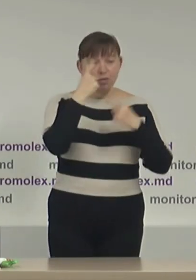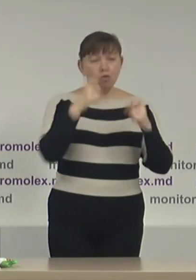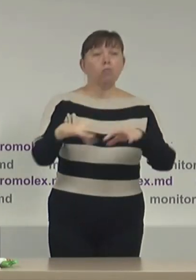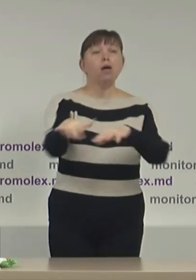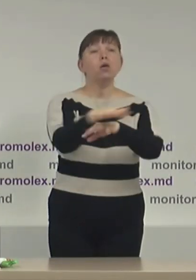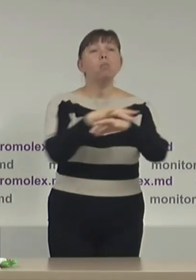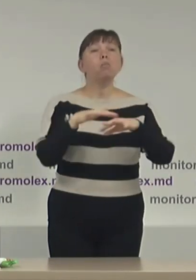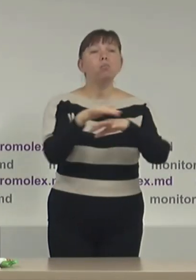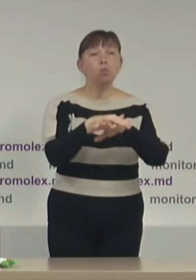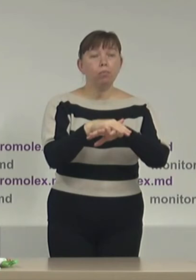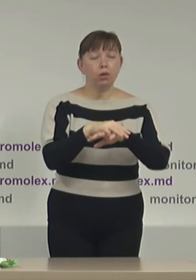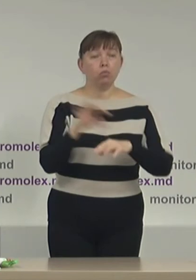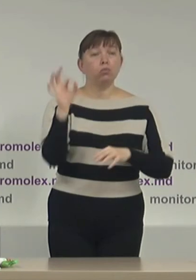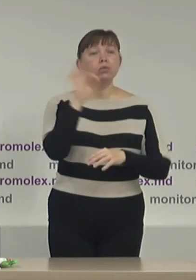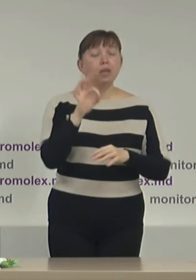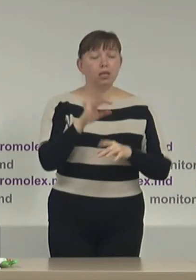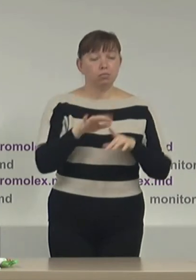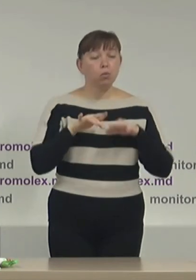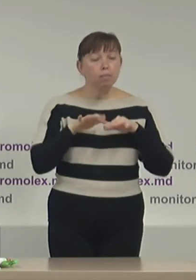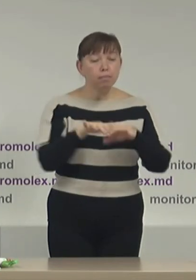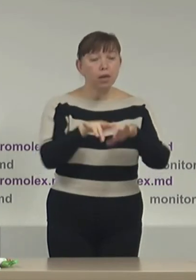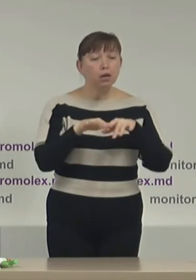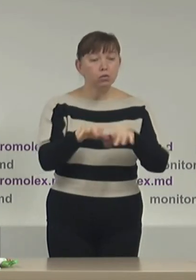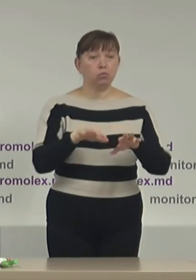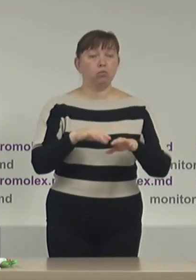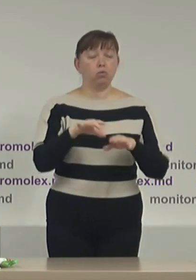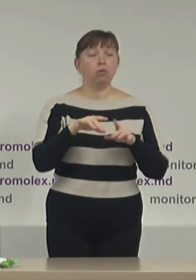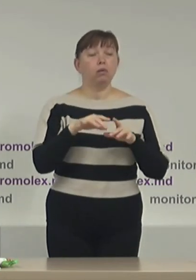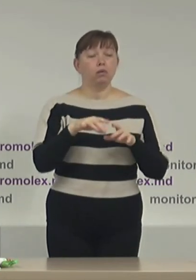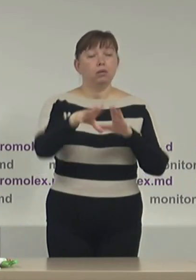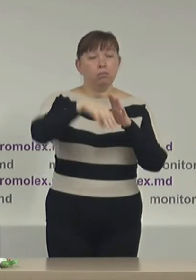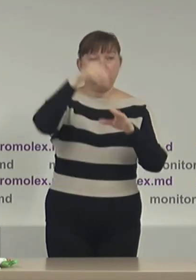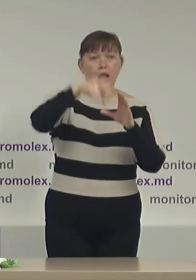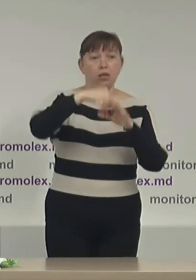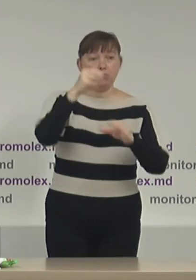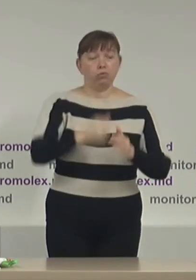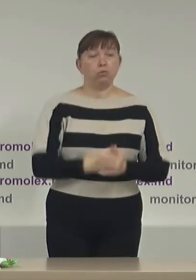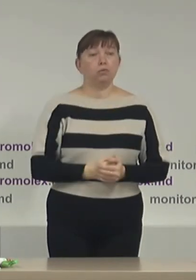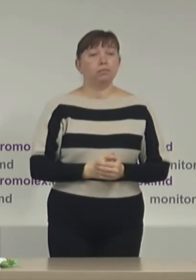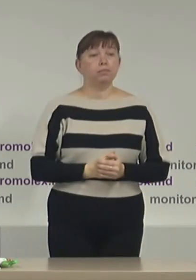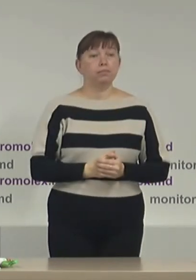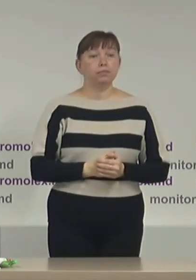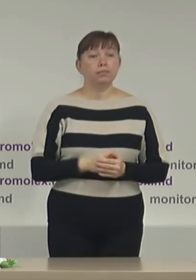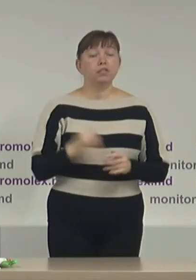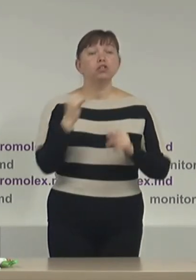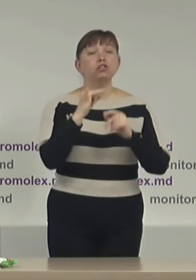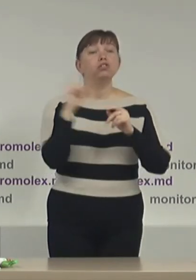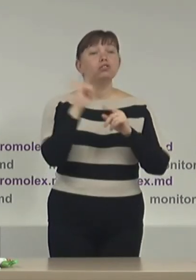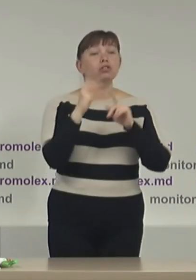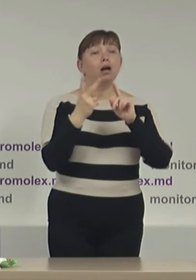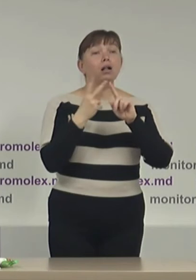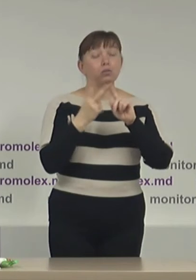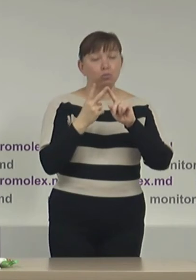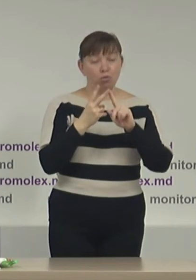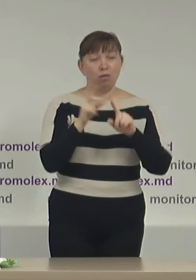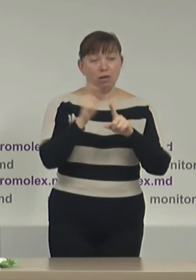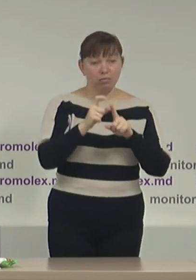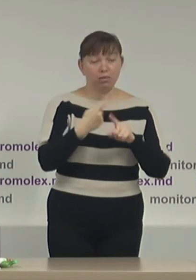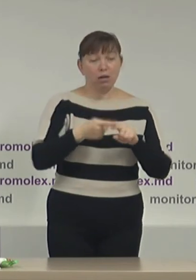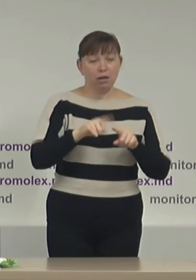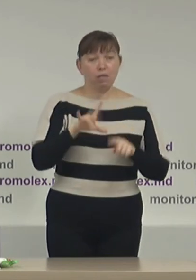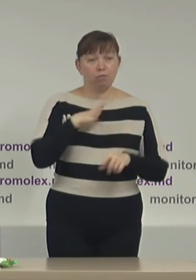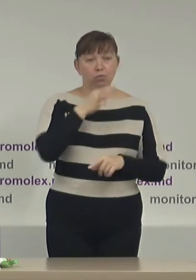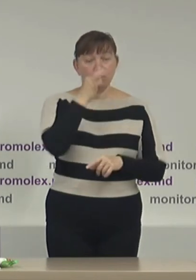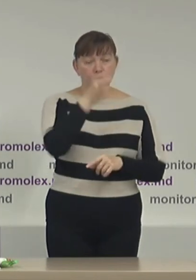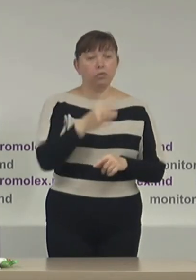not least, to inform the public about the conduct of the electoral process. And the